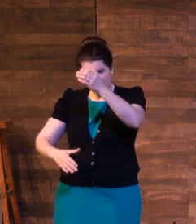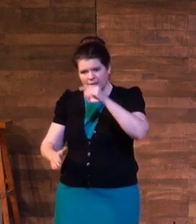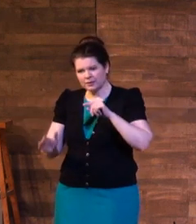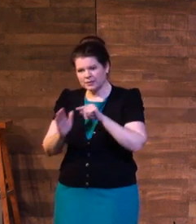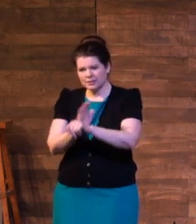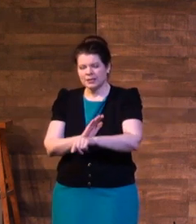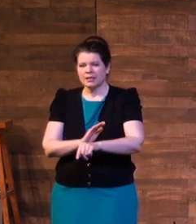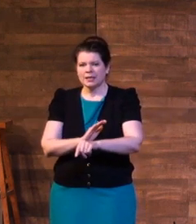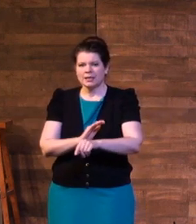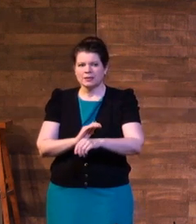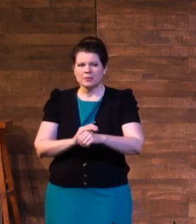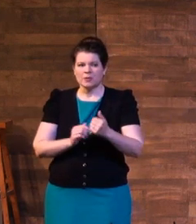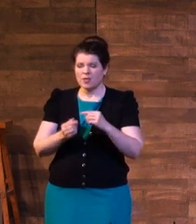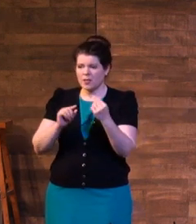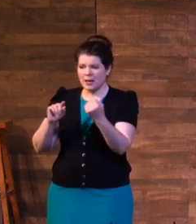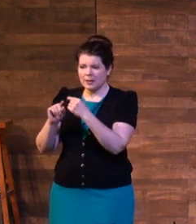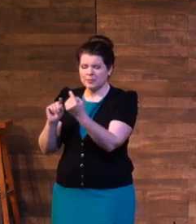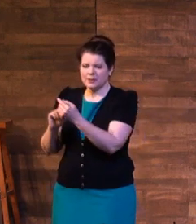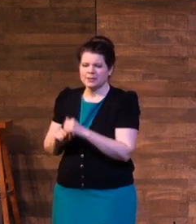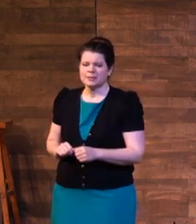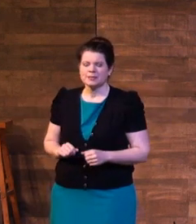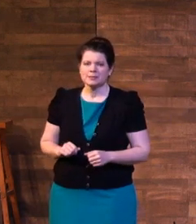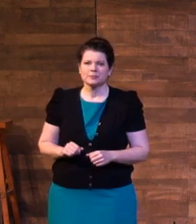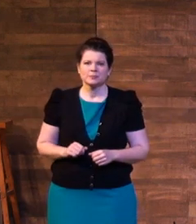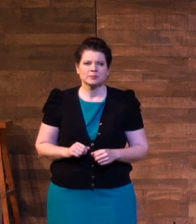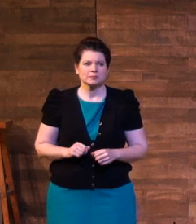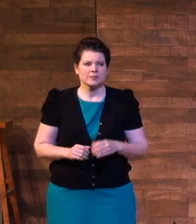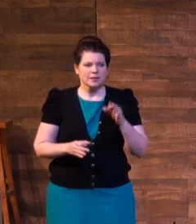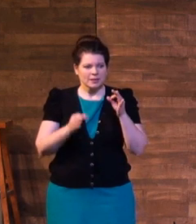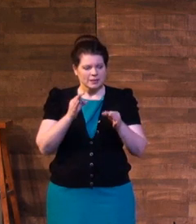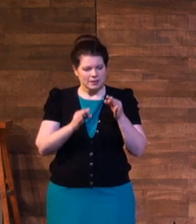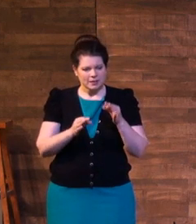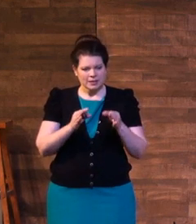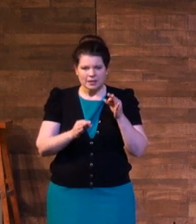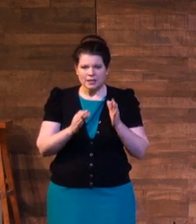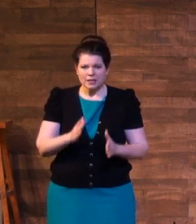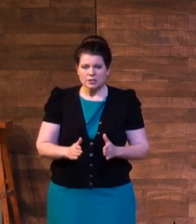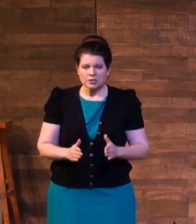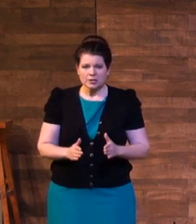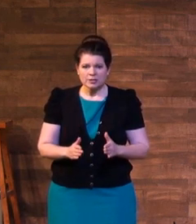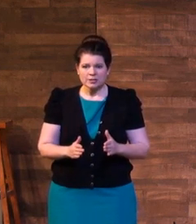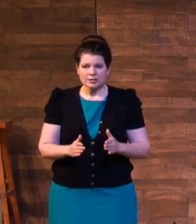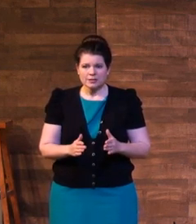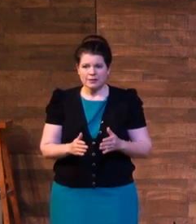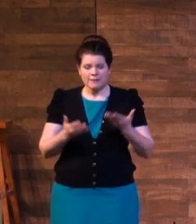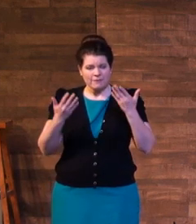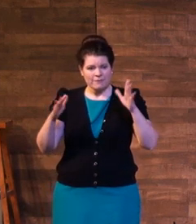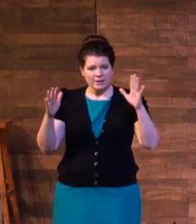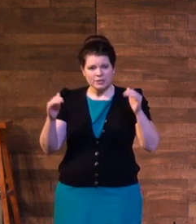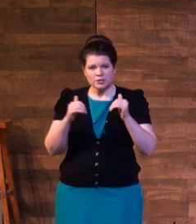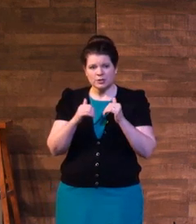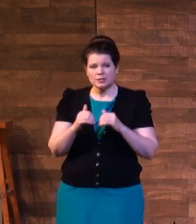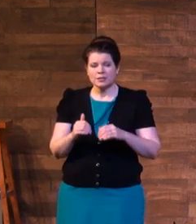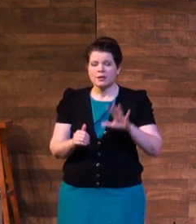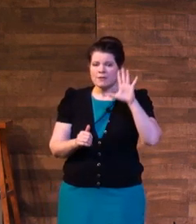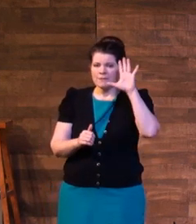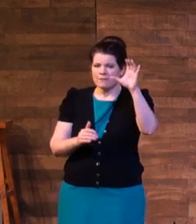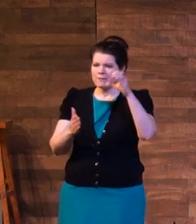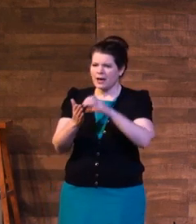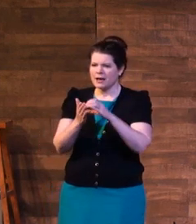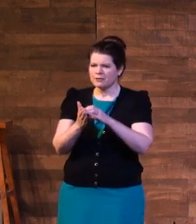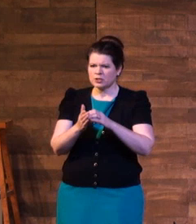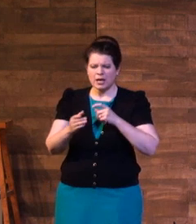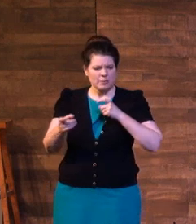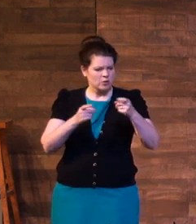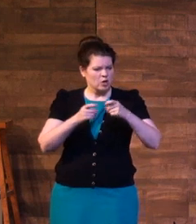either. And Judges ends with 5 chapters of no ruler at all. In fact, in 4 of the last 5 chapters, we